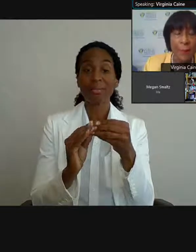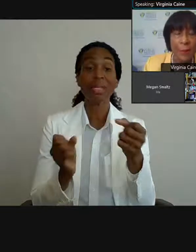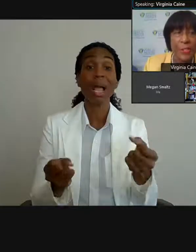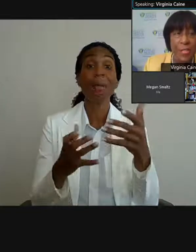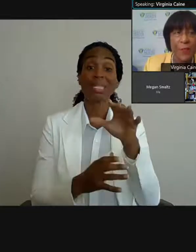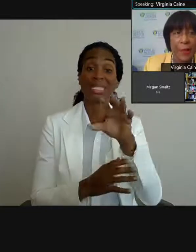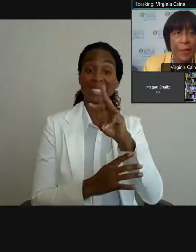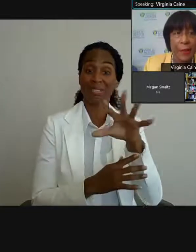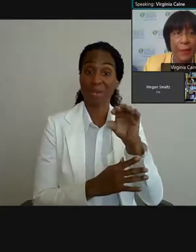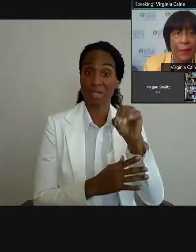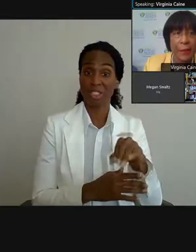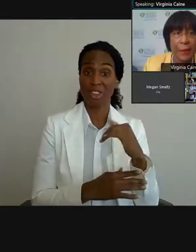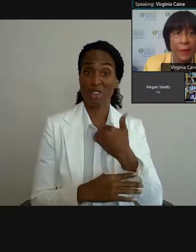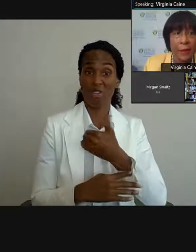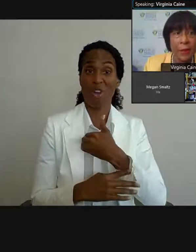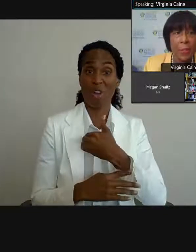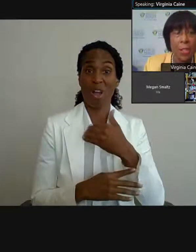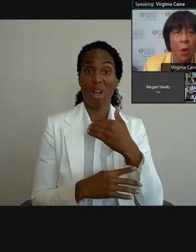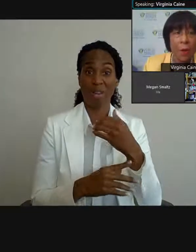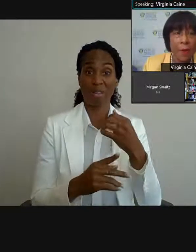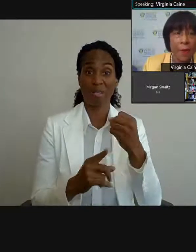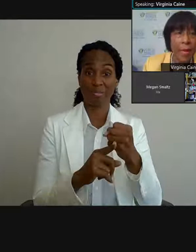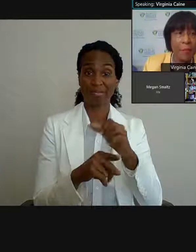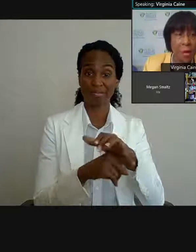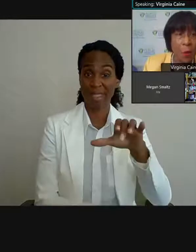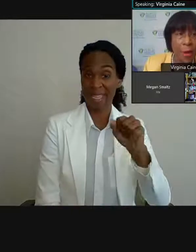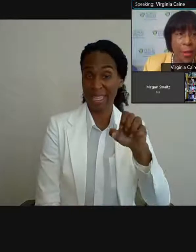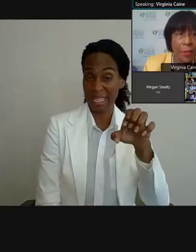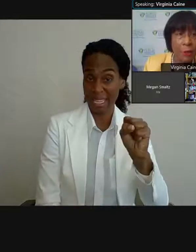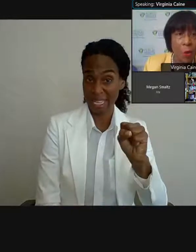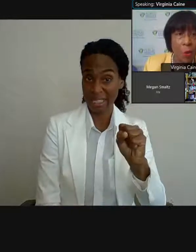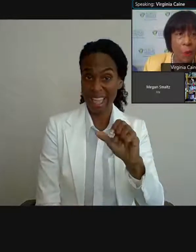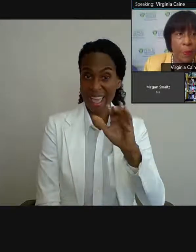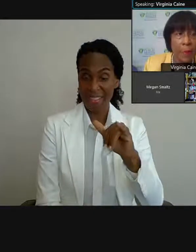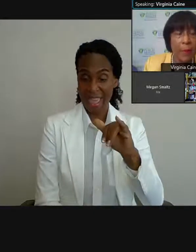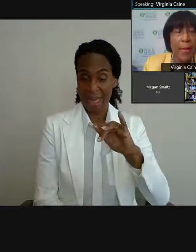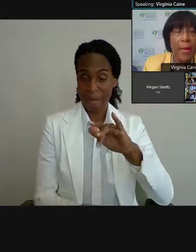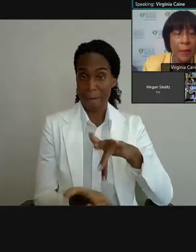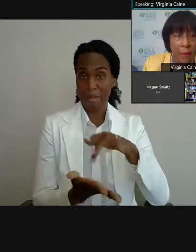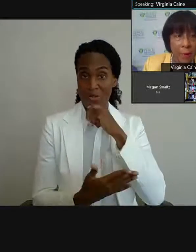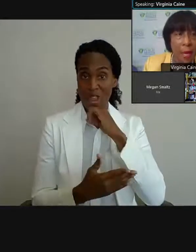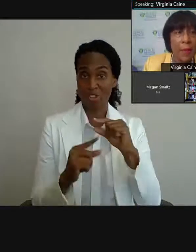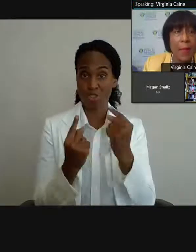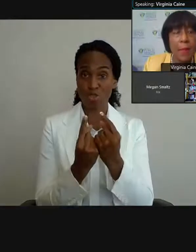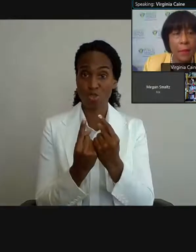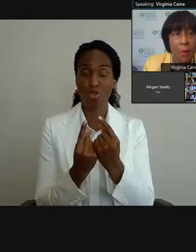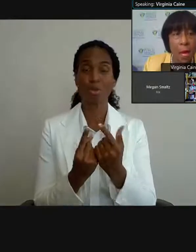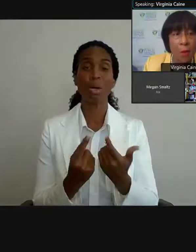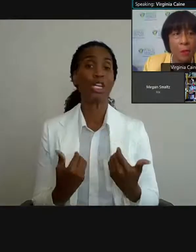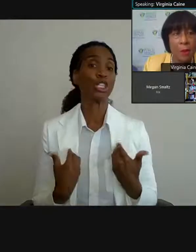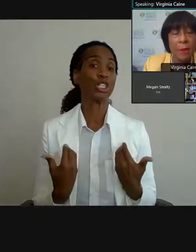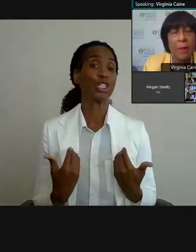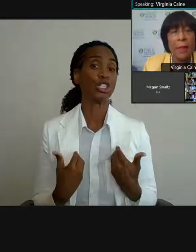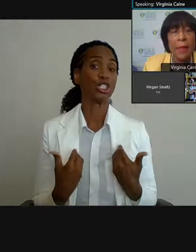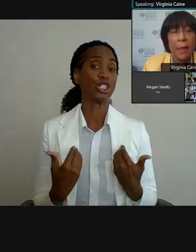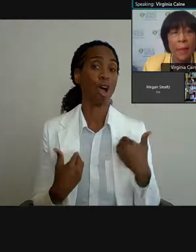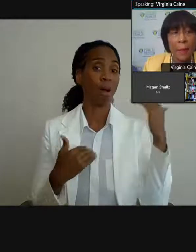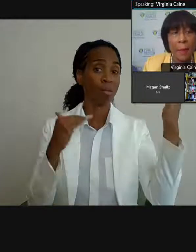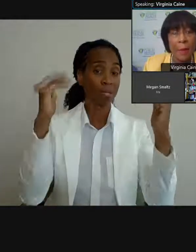65% of our cases. So that middle age group that young adult